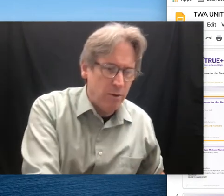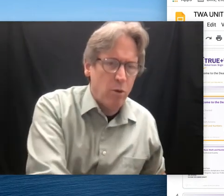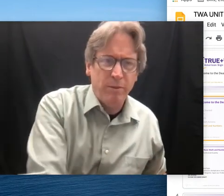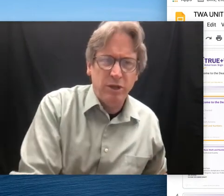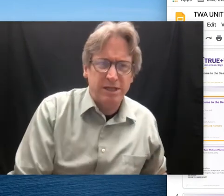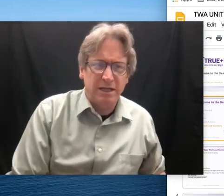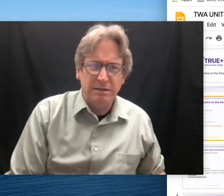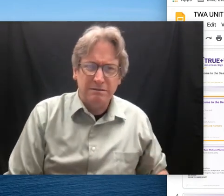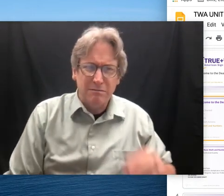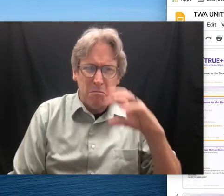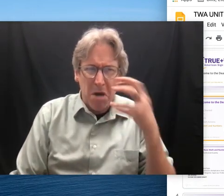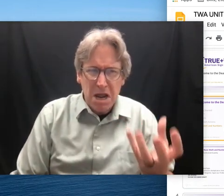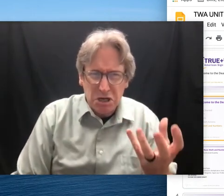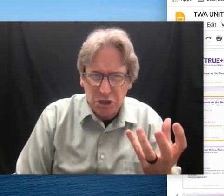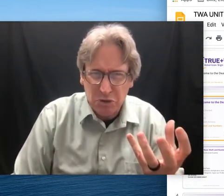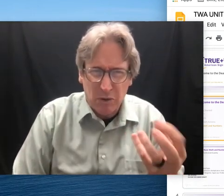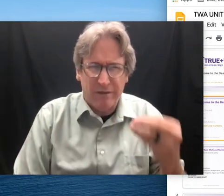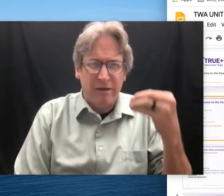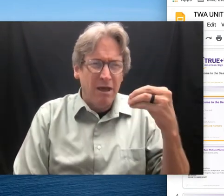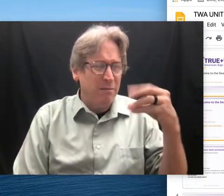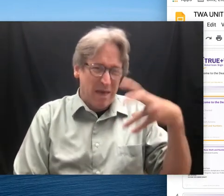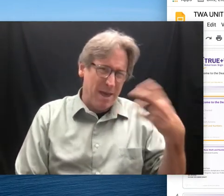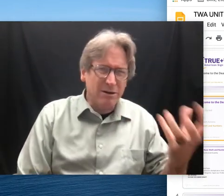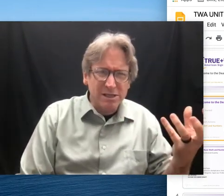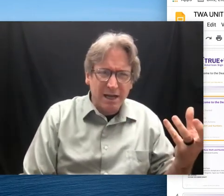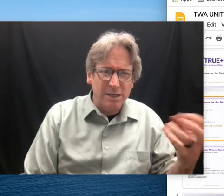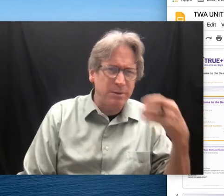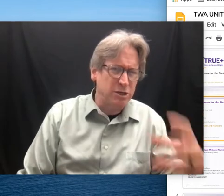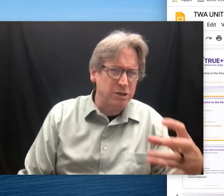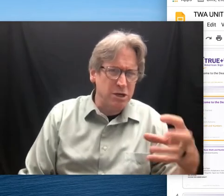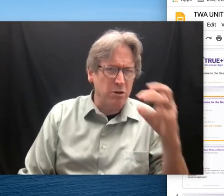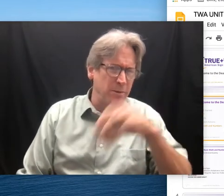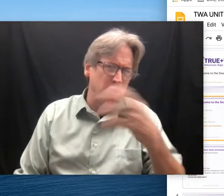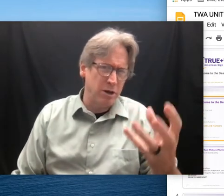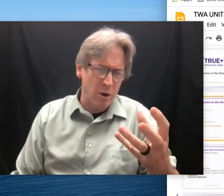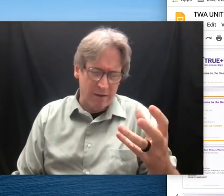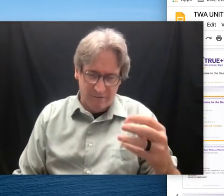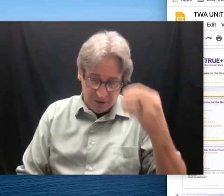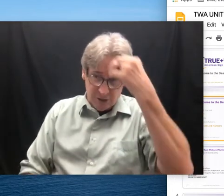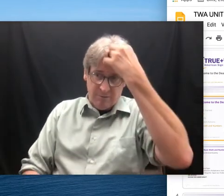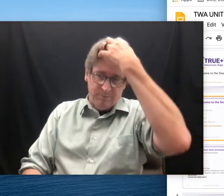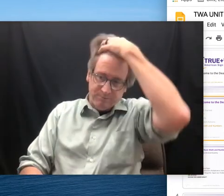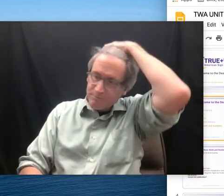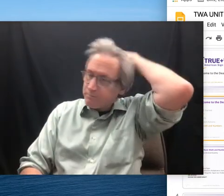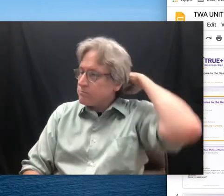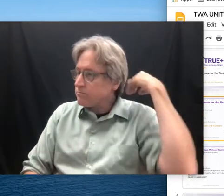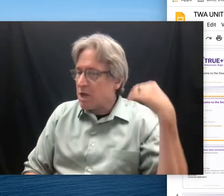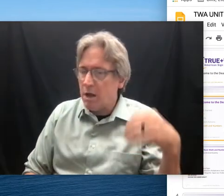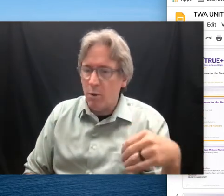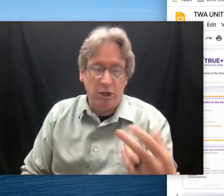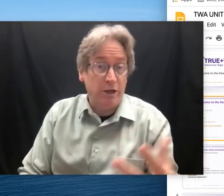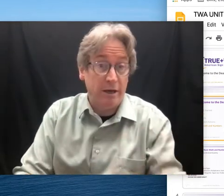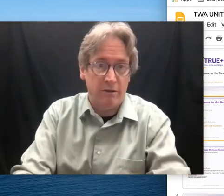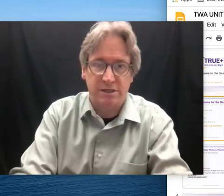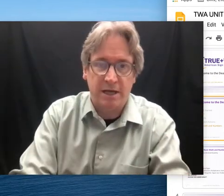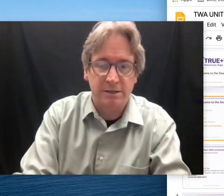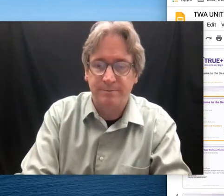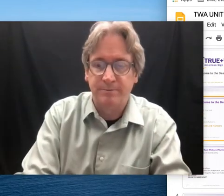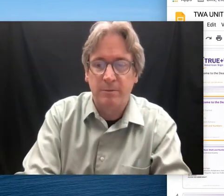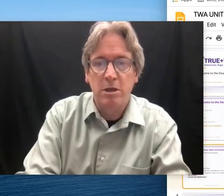I know we won't be using much with mathematical signs, but it's good to know them and good to know how they function when we look at